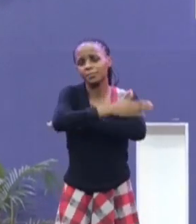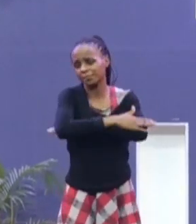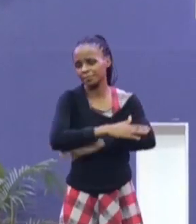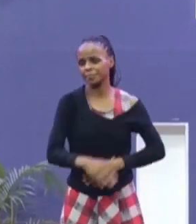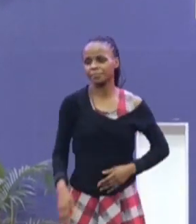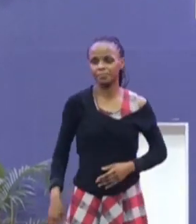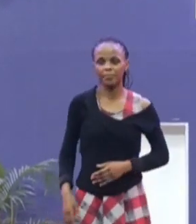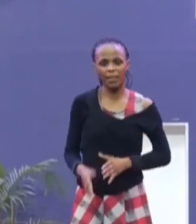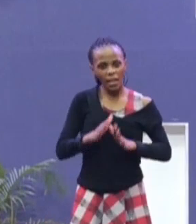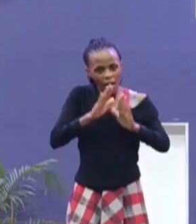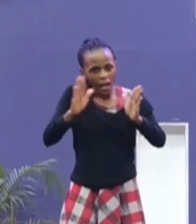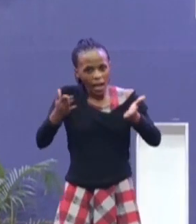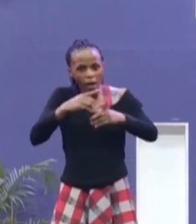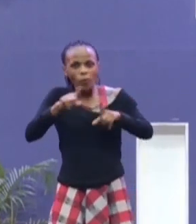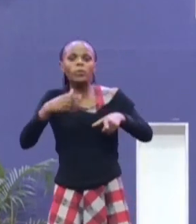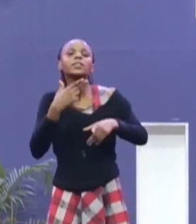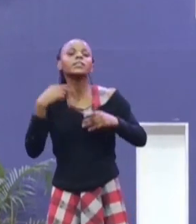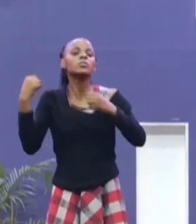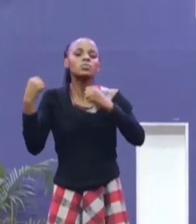doors. How we need to fight.